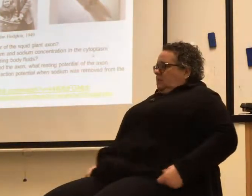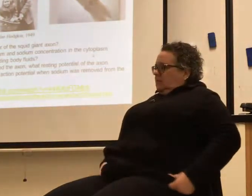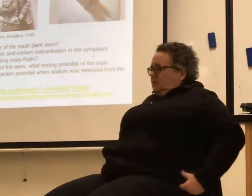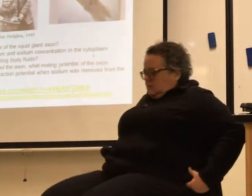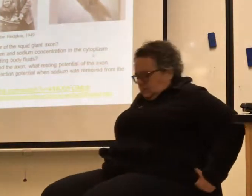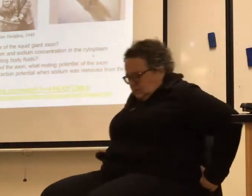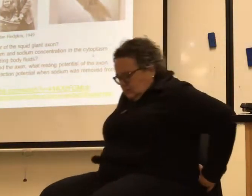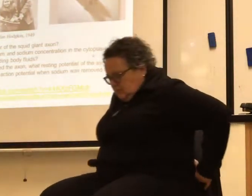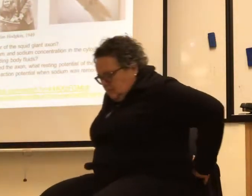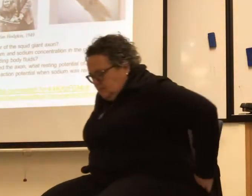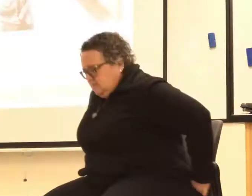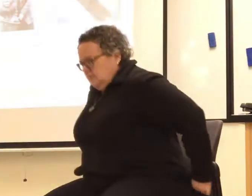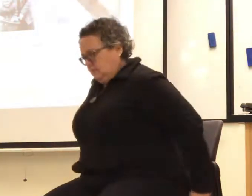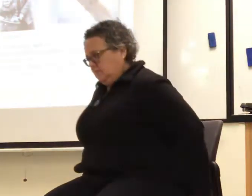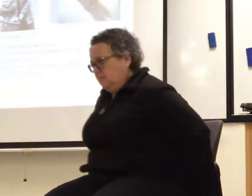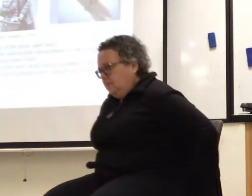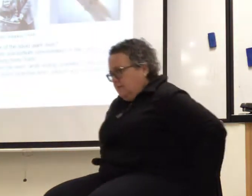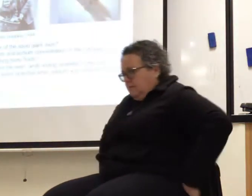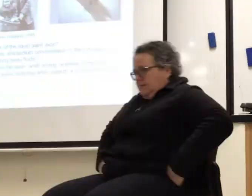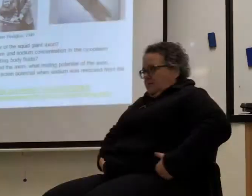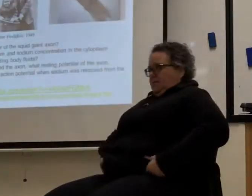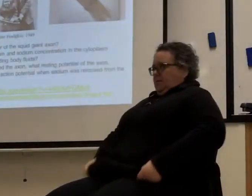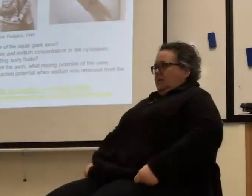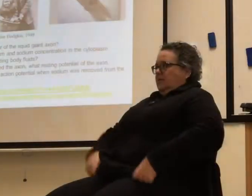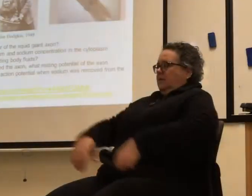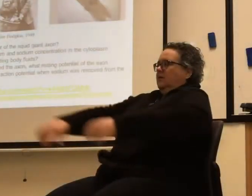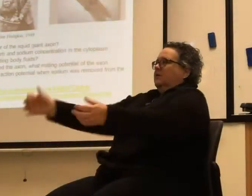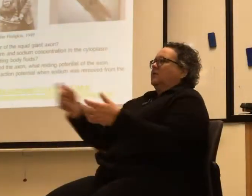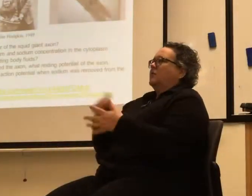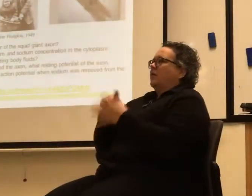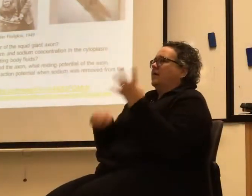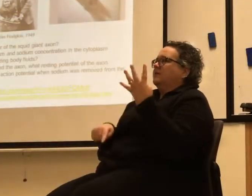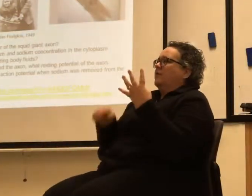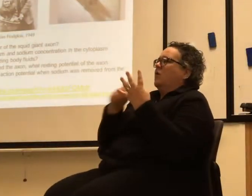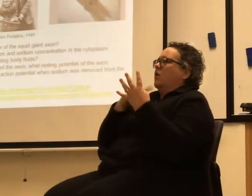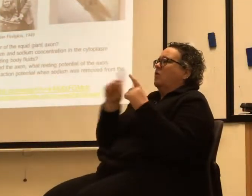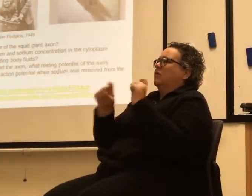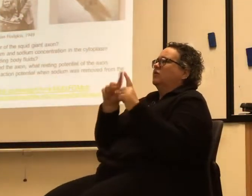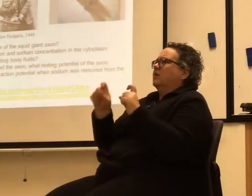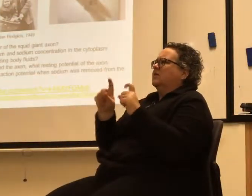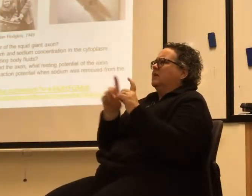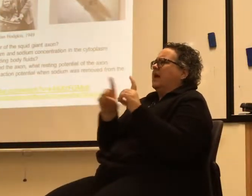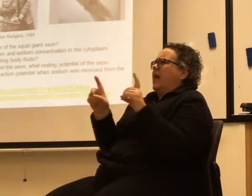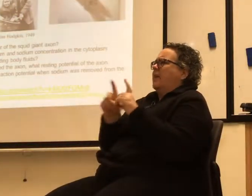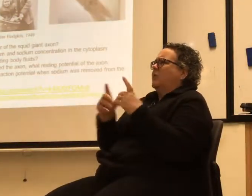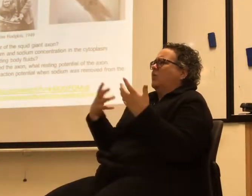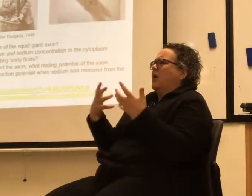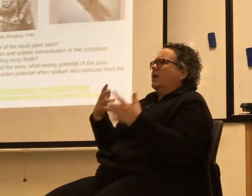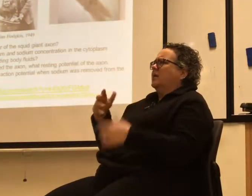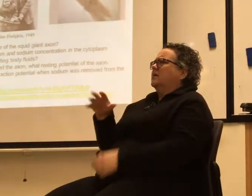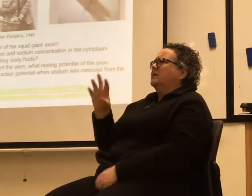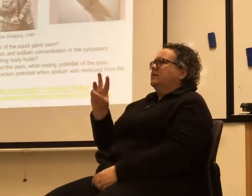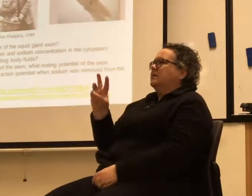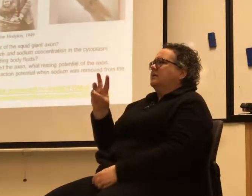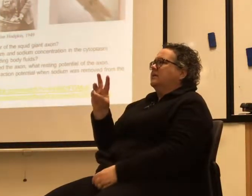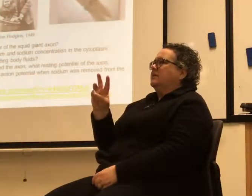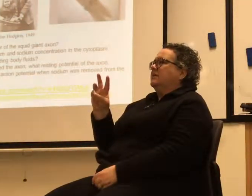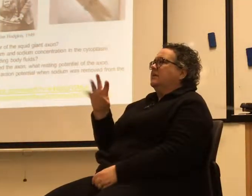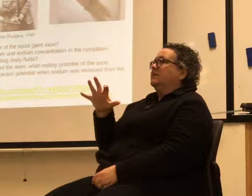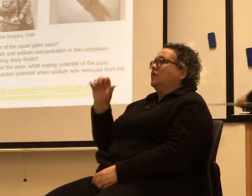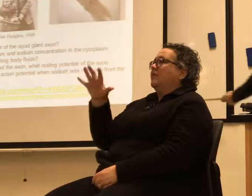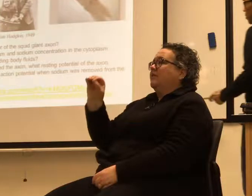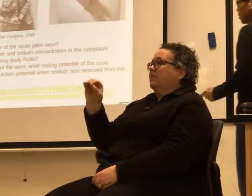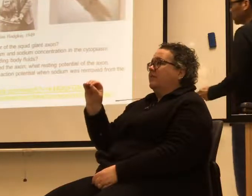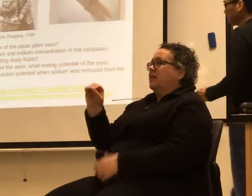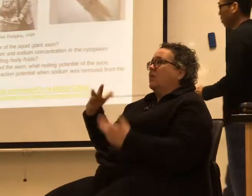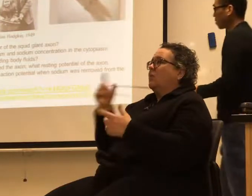So these 4 questions. What was the diameter of that giant axon? What was the number? 665. Yeah, 650, but